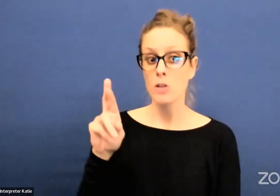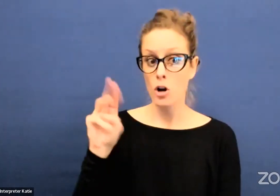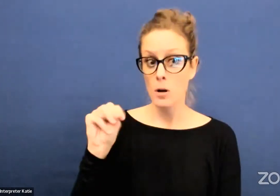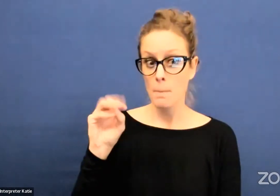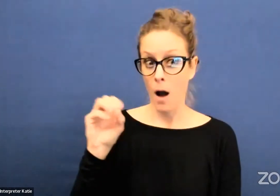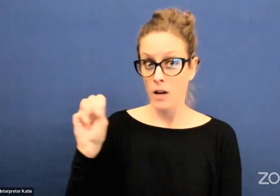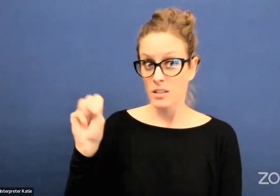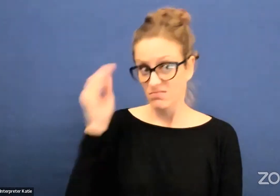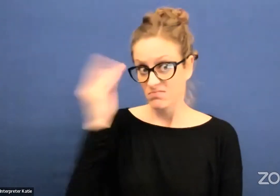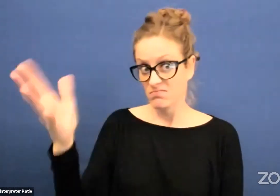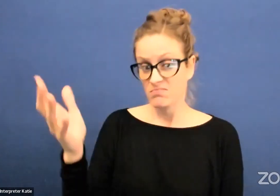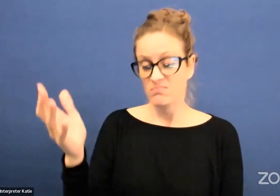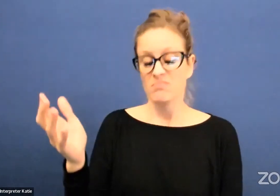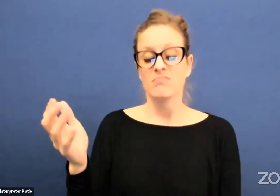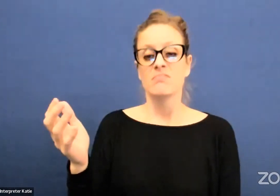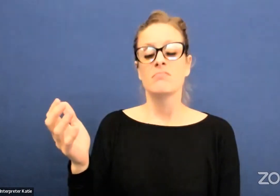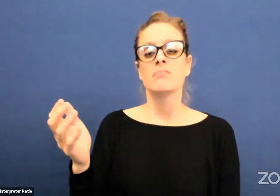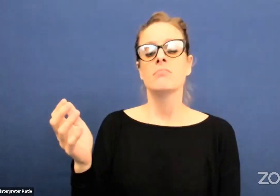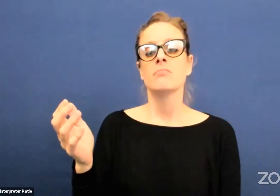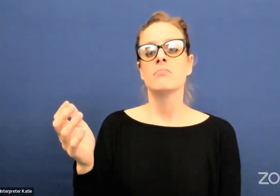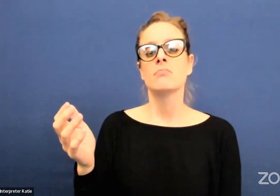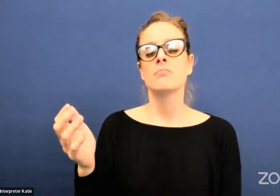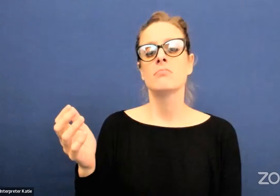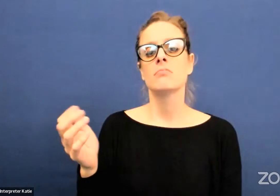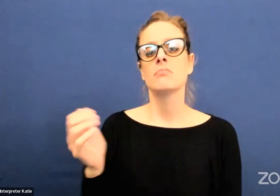think, can you